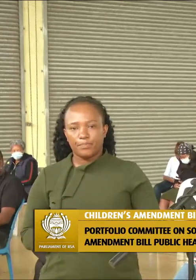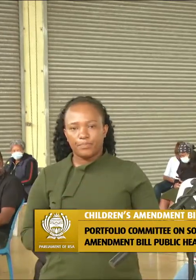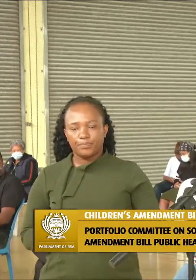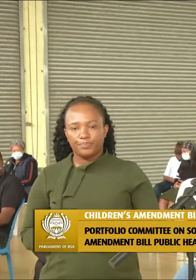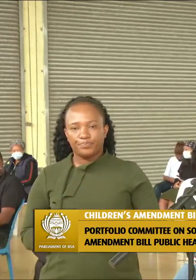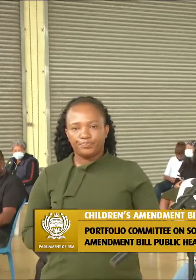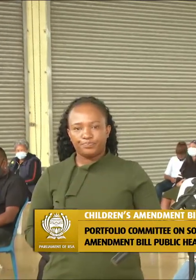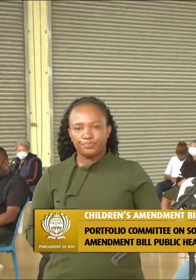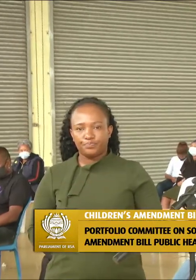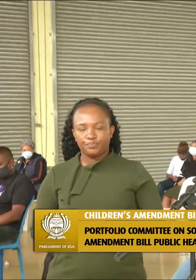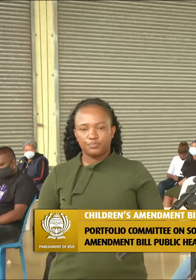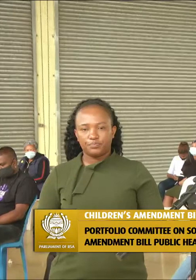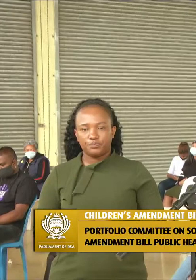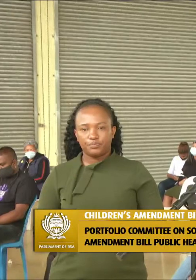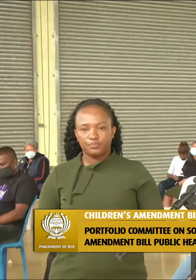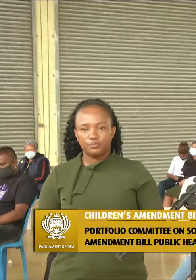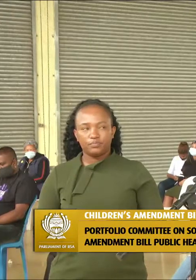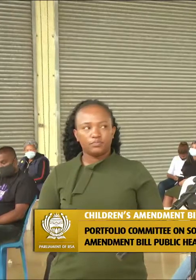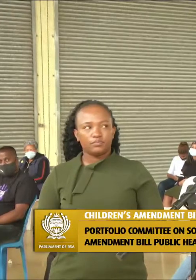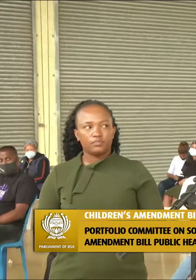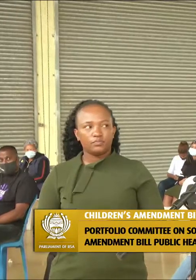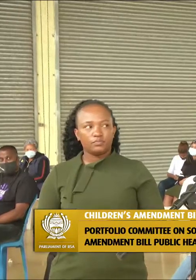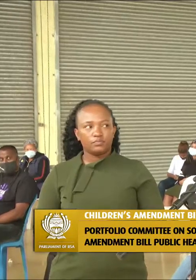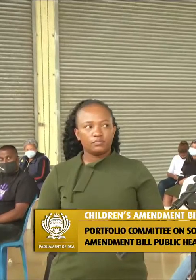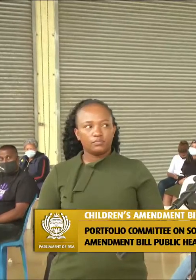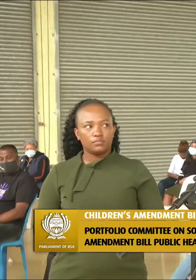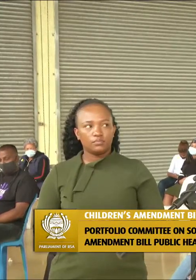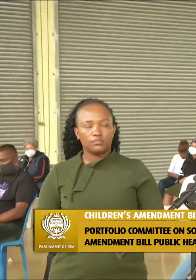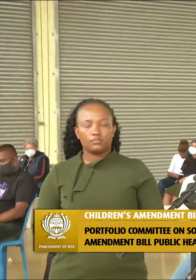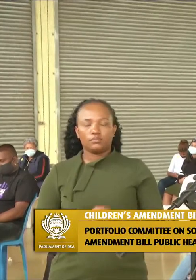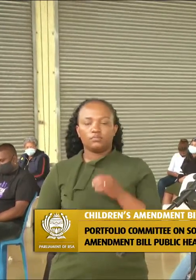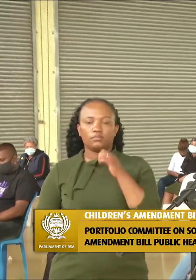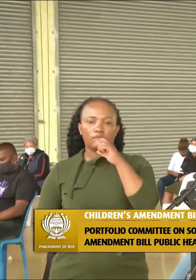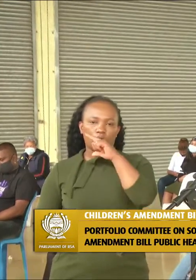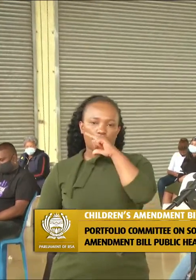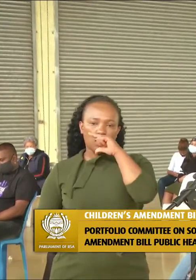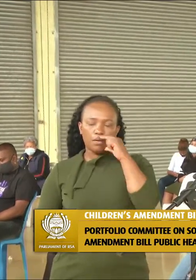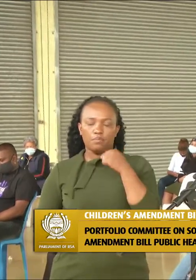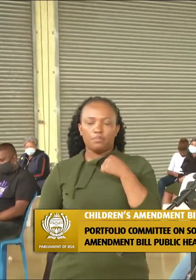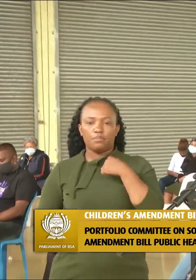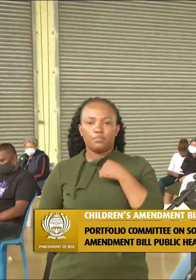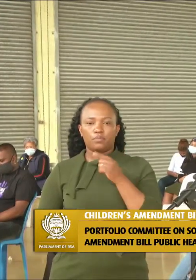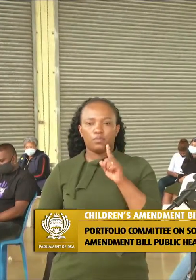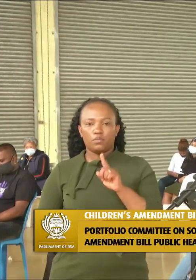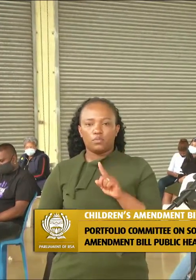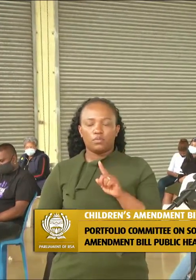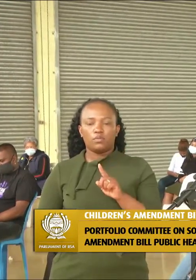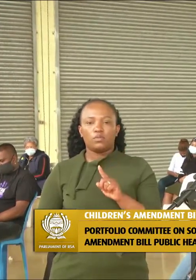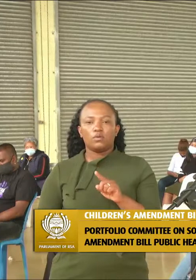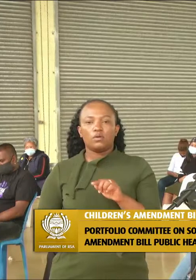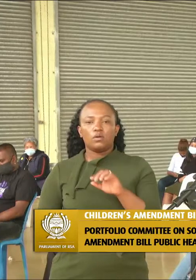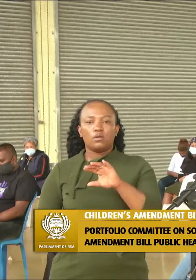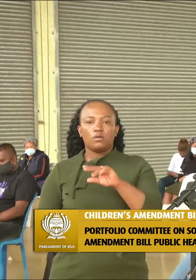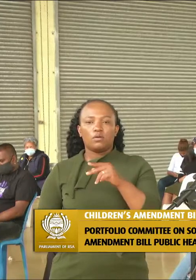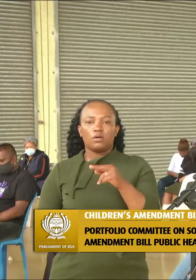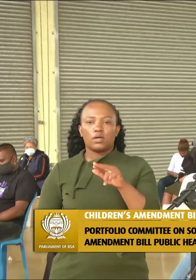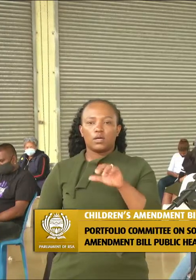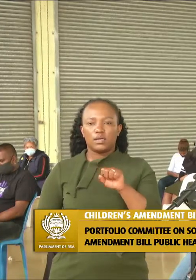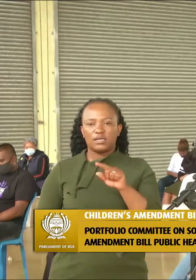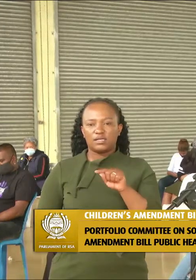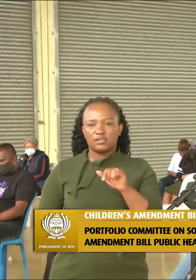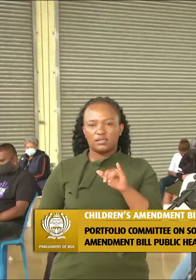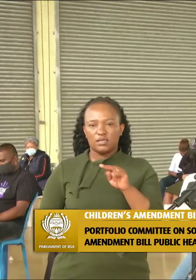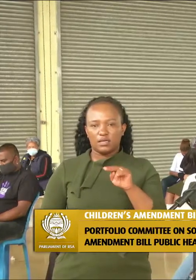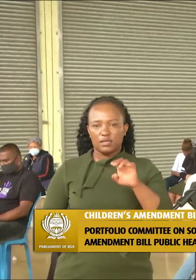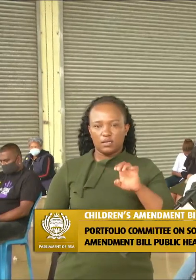ekomiti. My name is Kuben Kirsten. Igama lami nguKudien Kirsten.